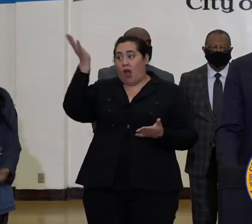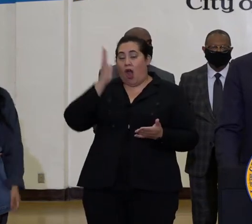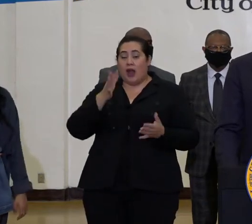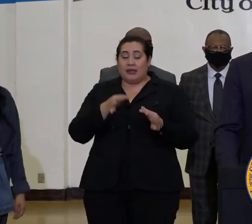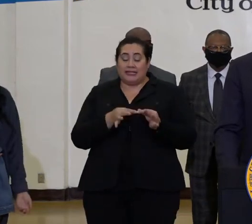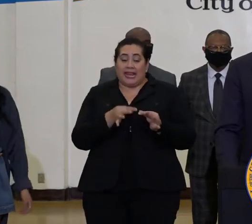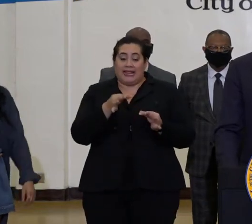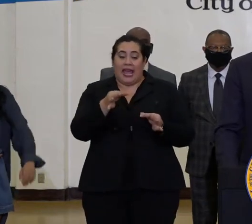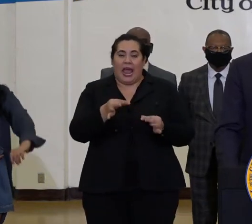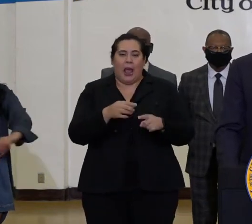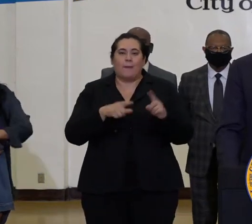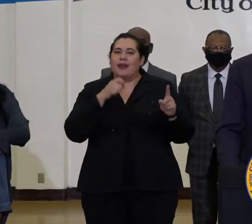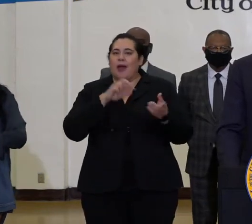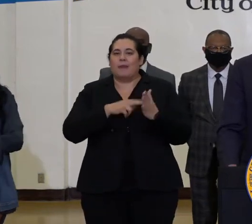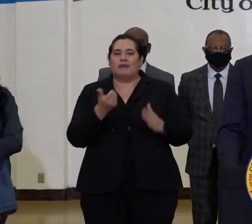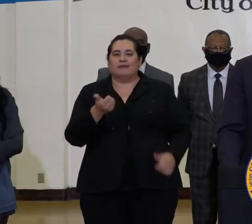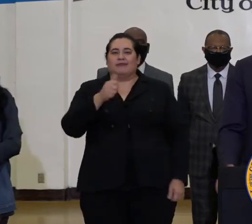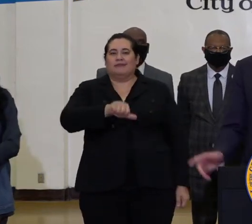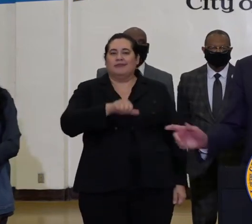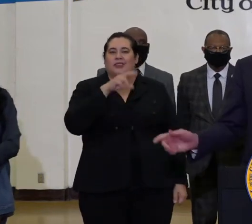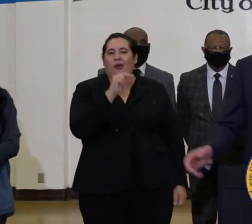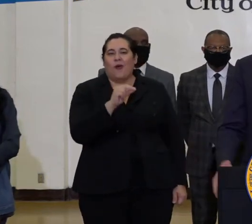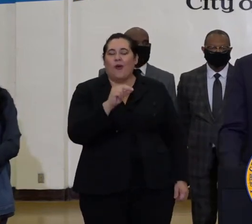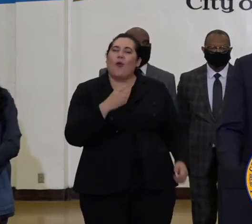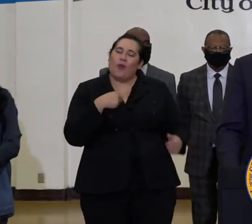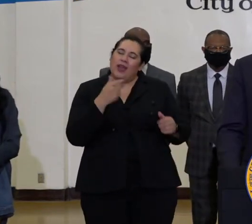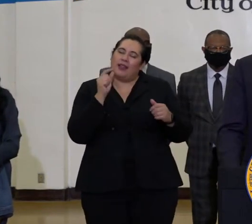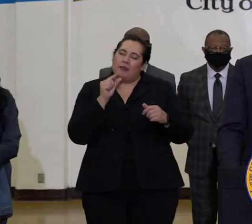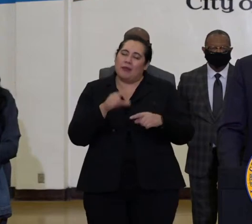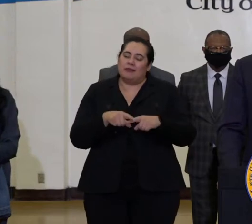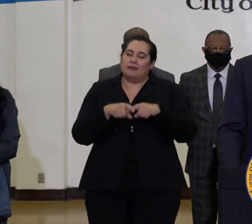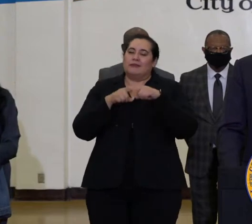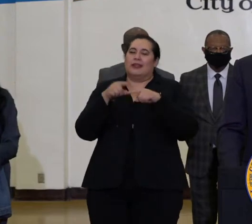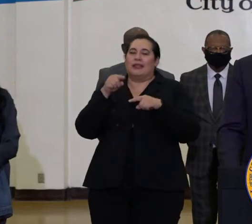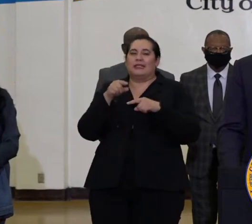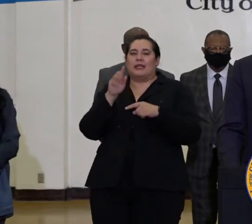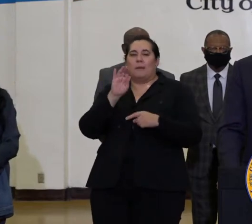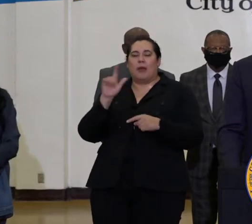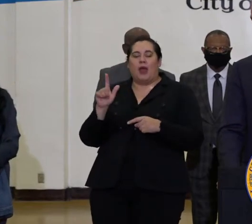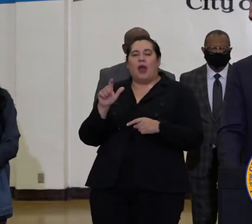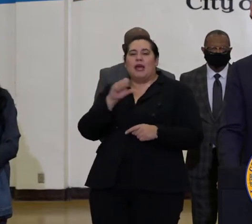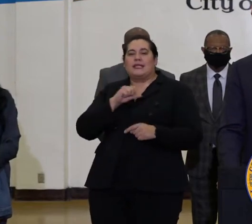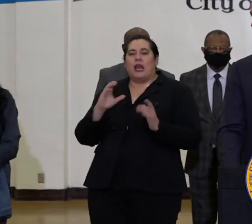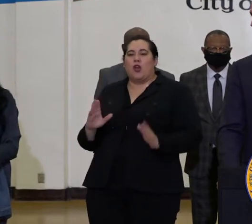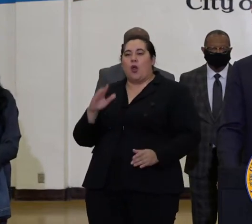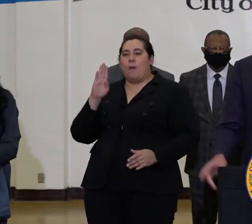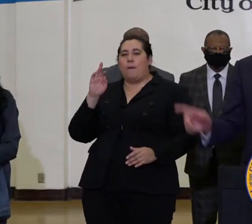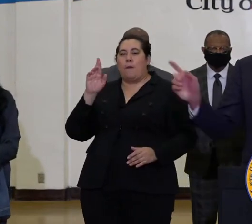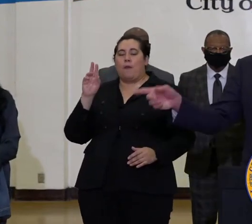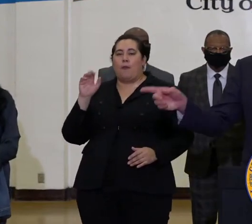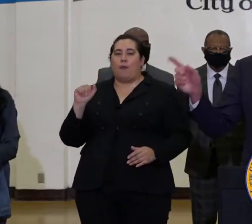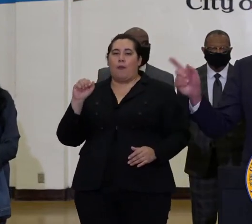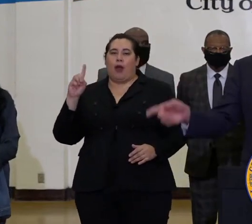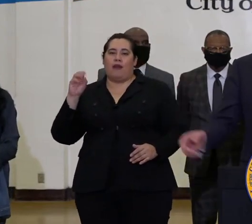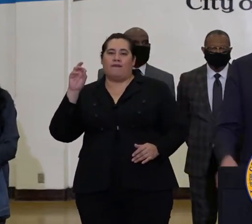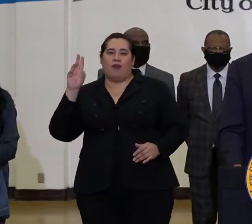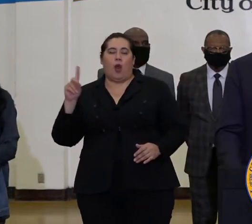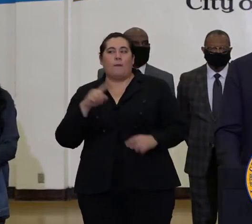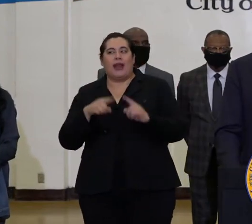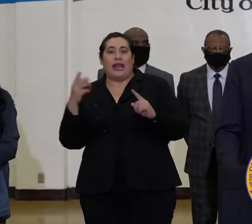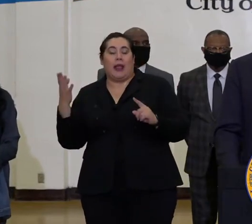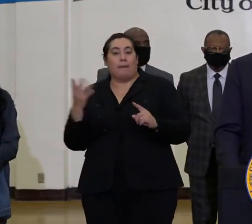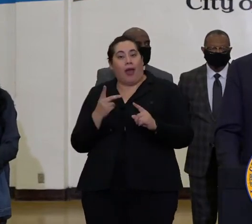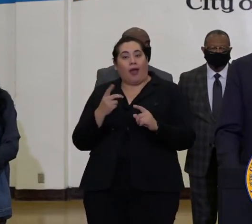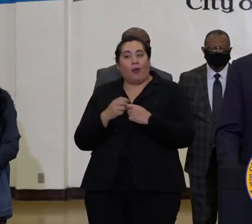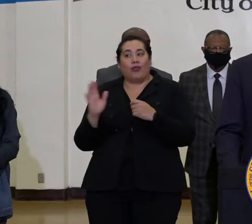denials. We had a setback last year on this critical bill with Senator Bradford, but he came back with your advocacy, with your